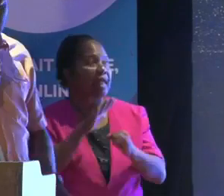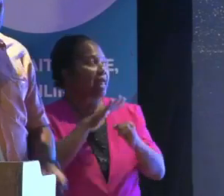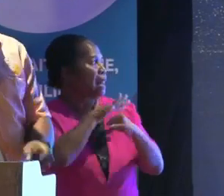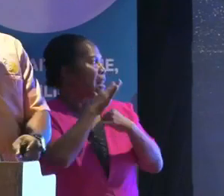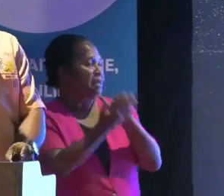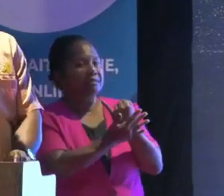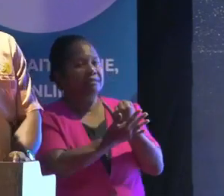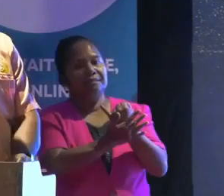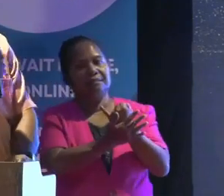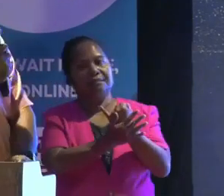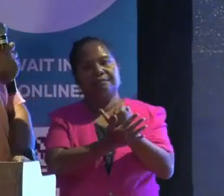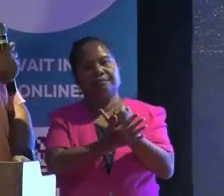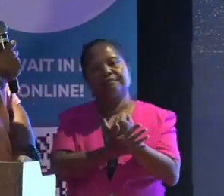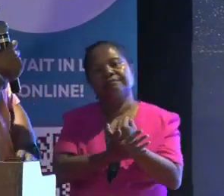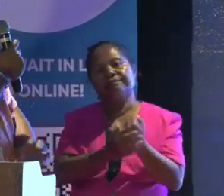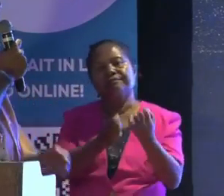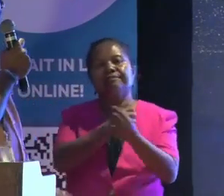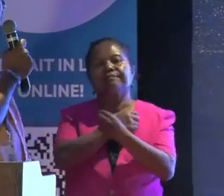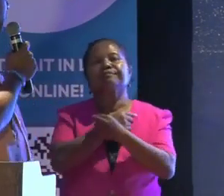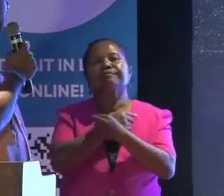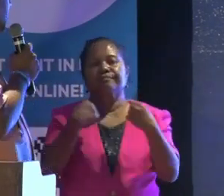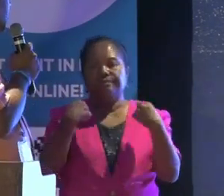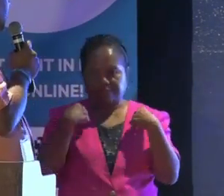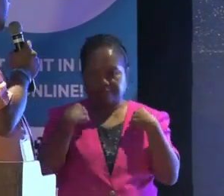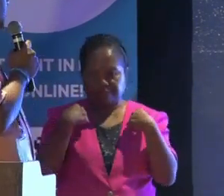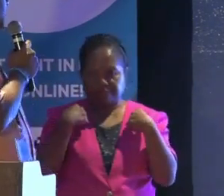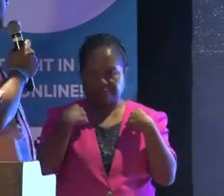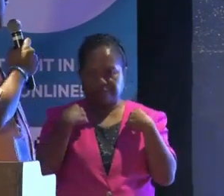Lastly, our dependence declaration form.